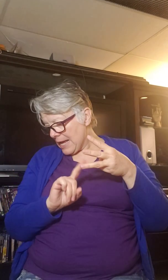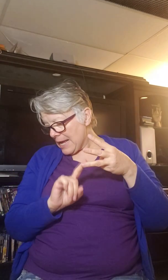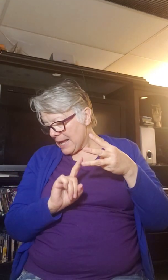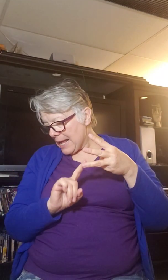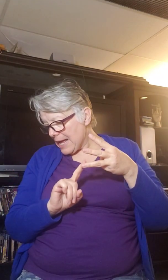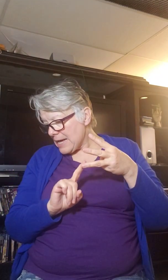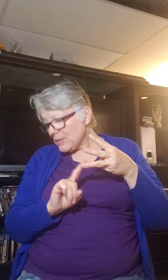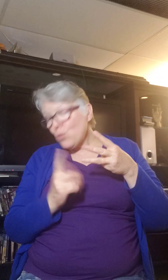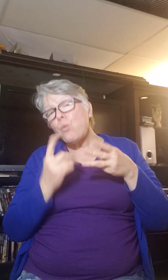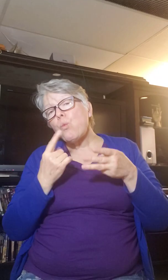And